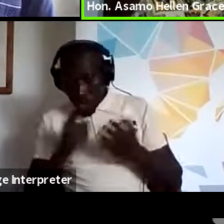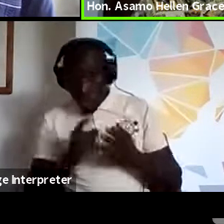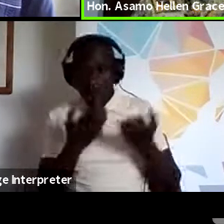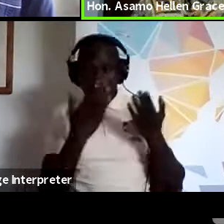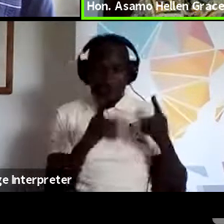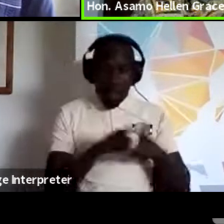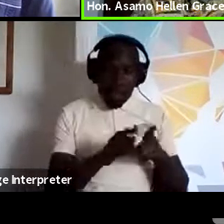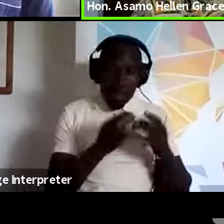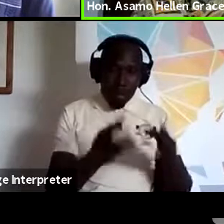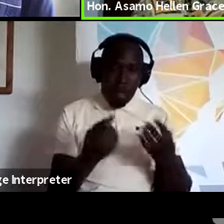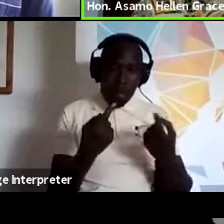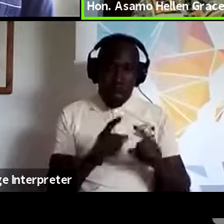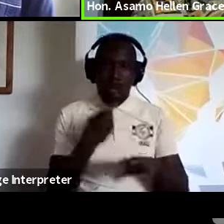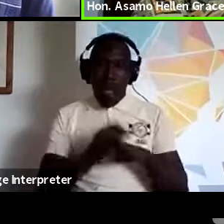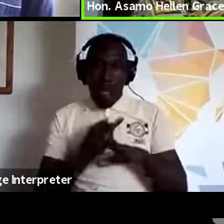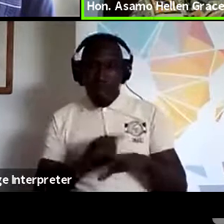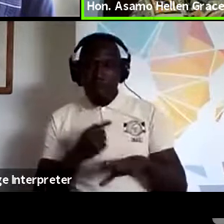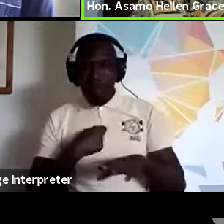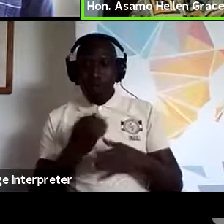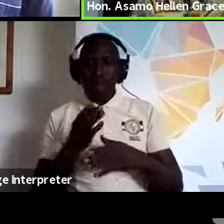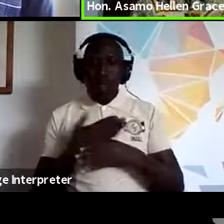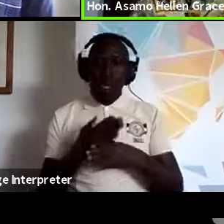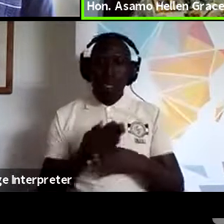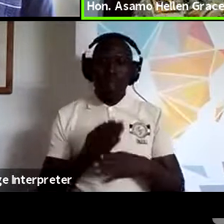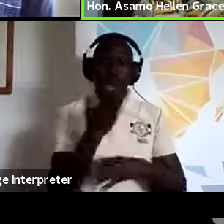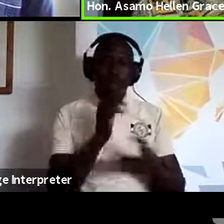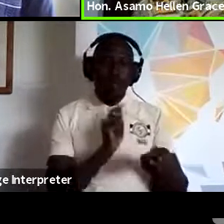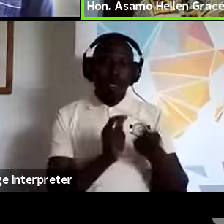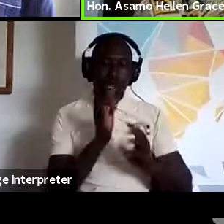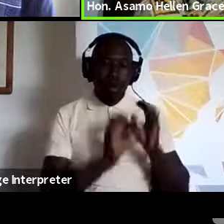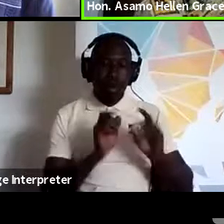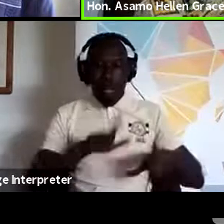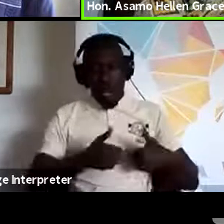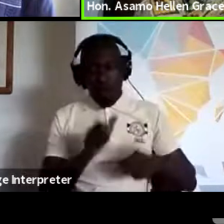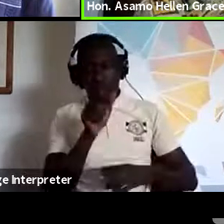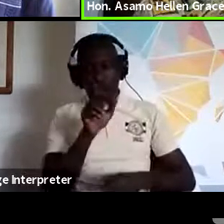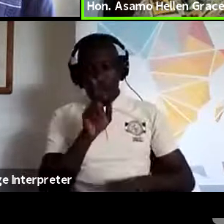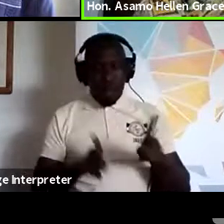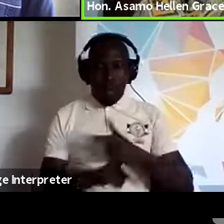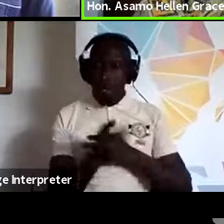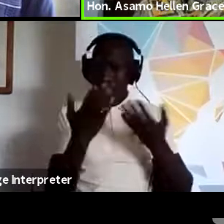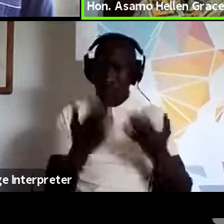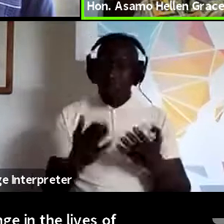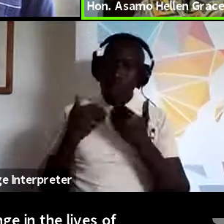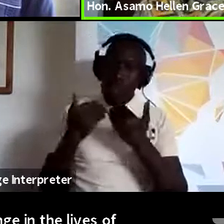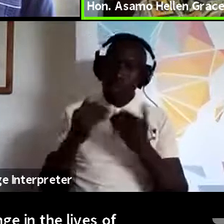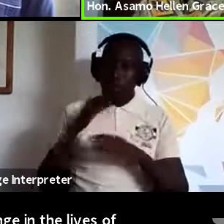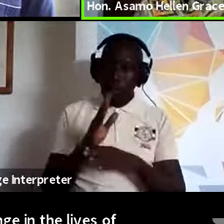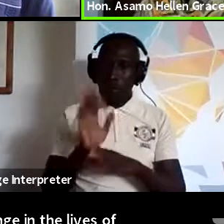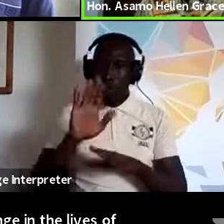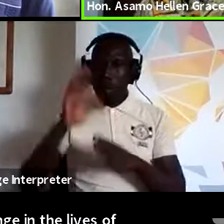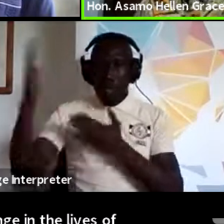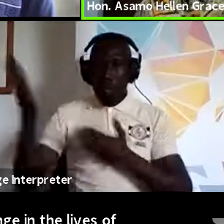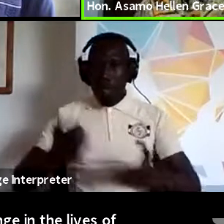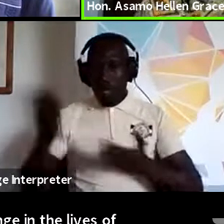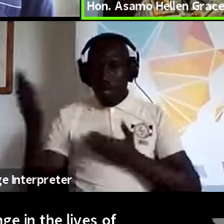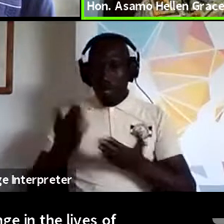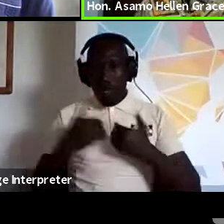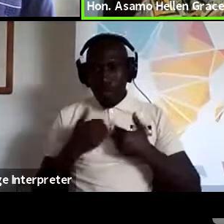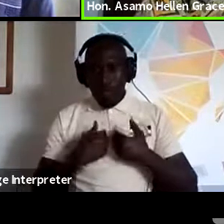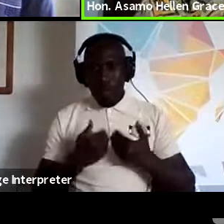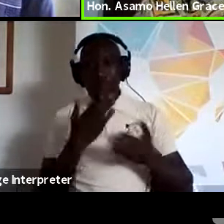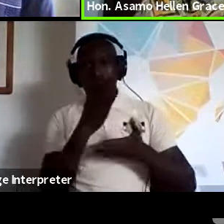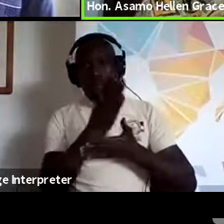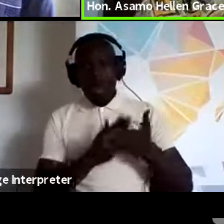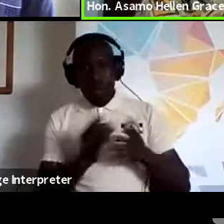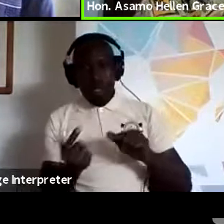be hard for me to be a minister and have no change in the lives of people with disabilities. Thank you so much for inviting me to be part of